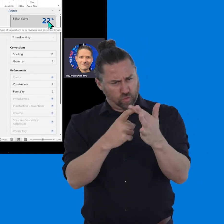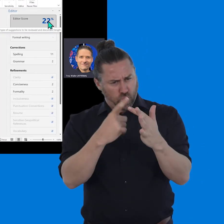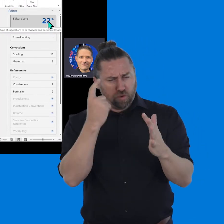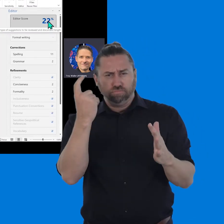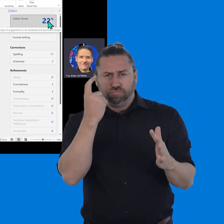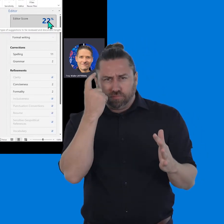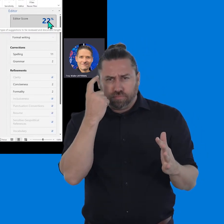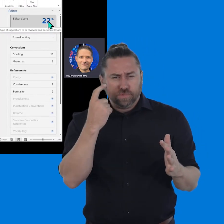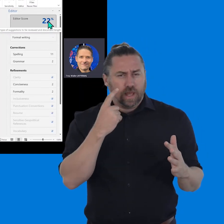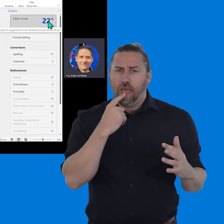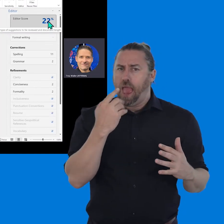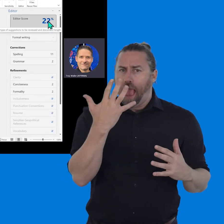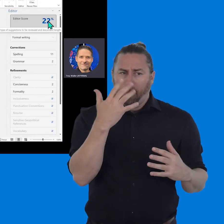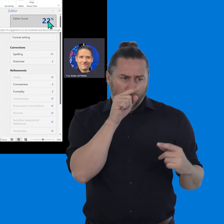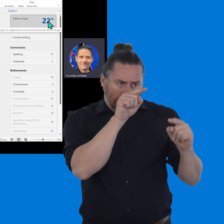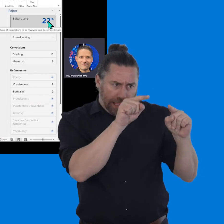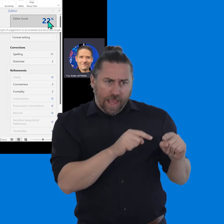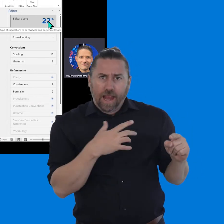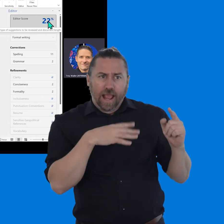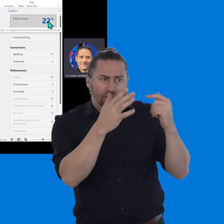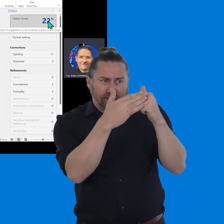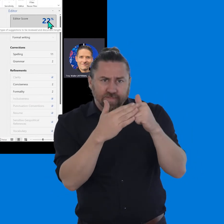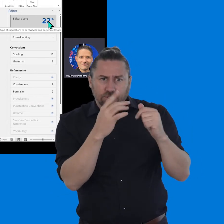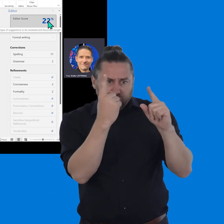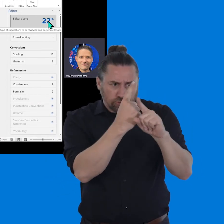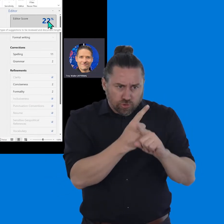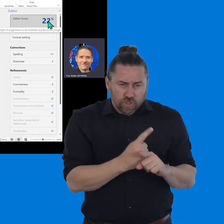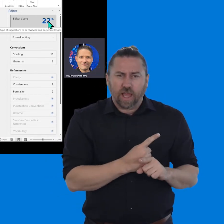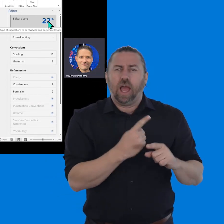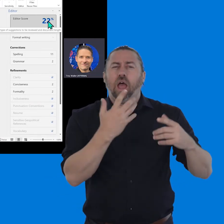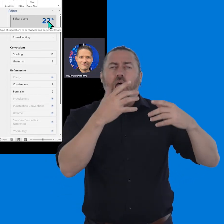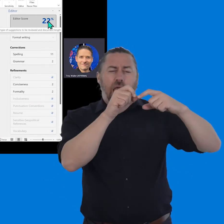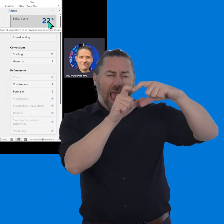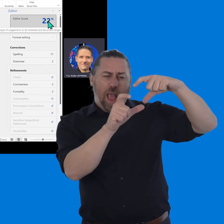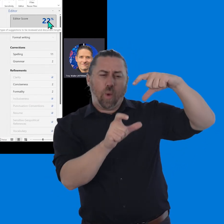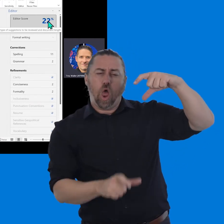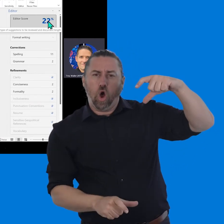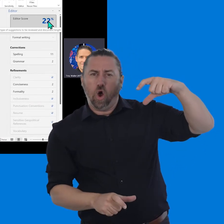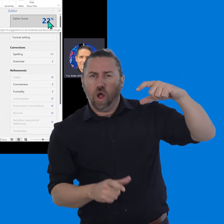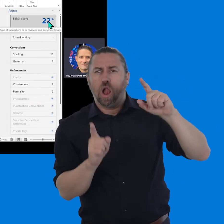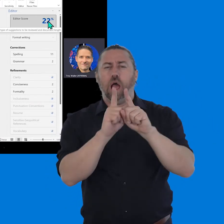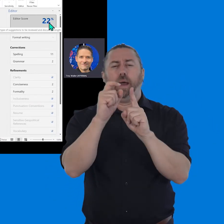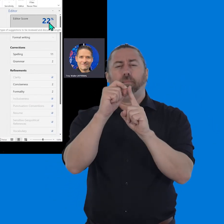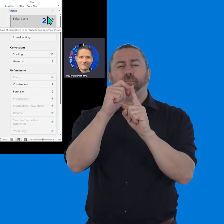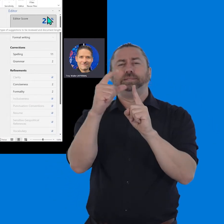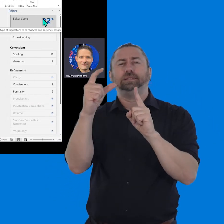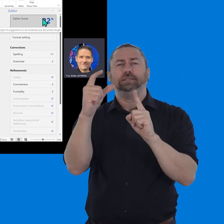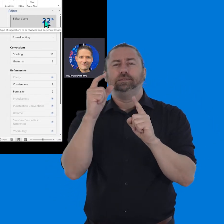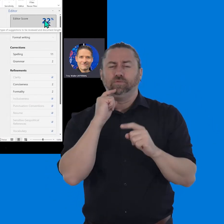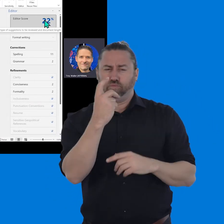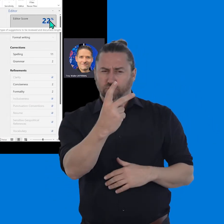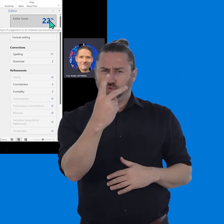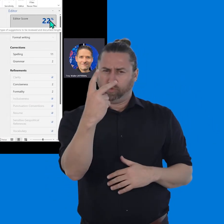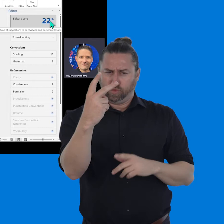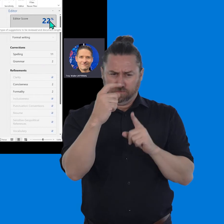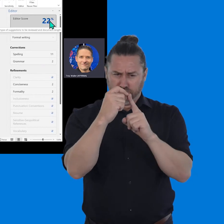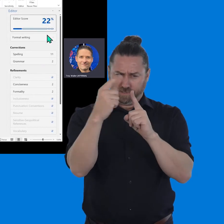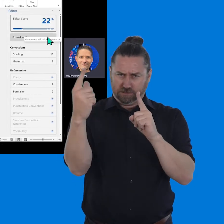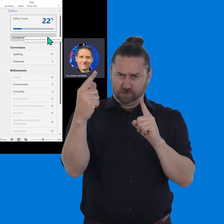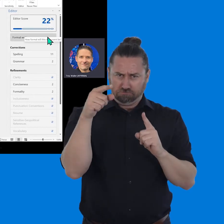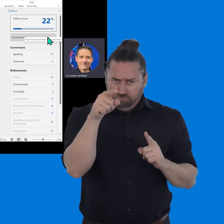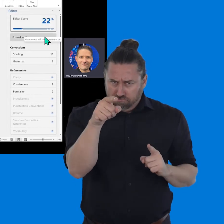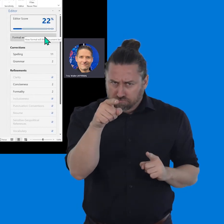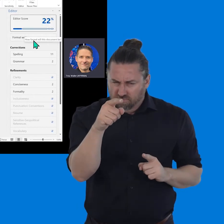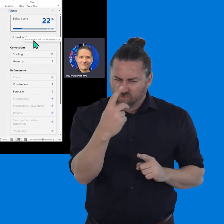and type of suggestions that need to be changed, as well as the document length, all right? So it's giving me a percentage there of